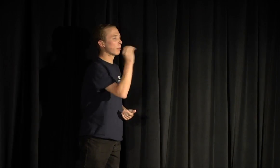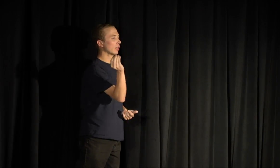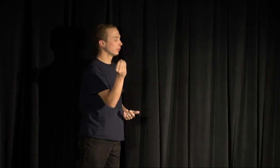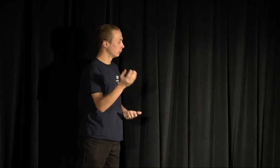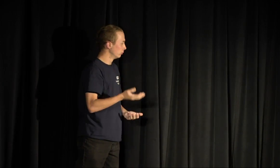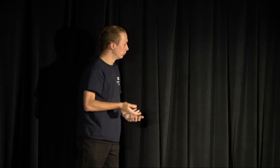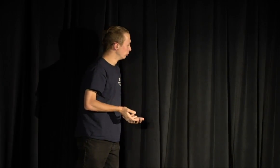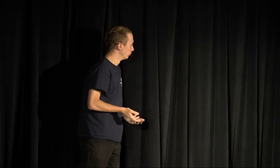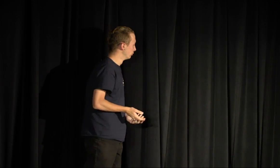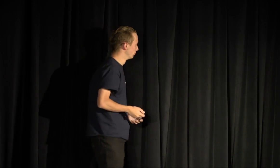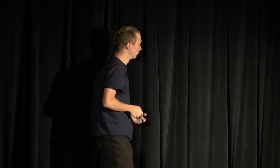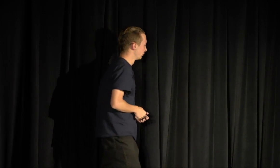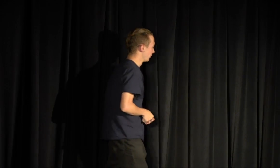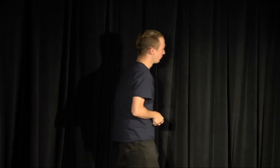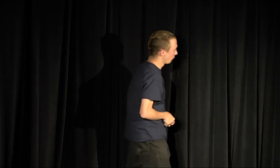Why are you interested in working at this company?